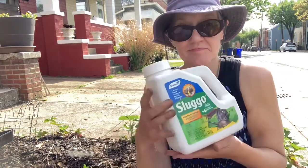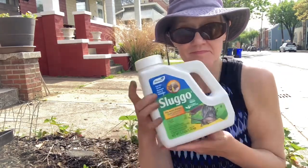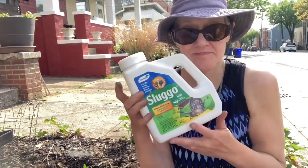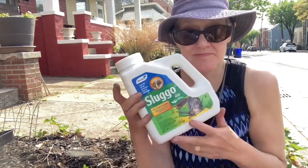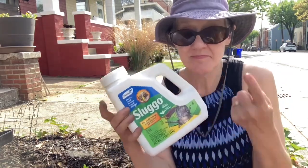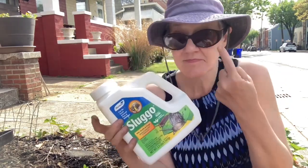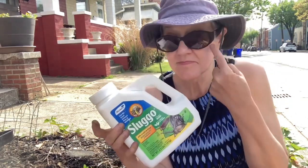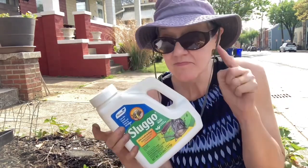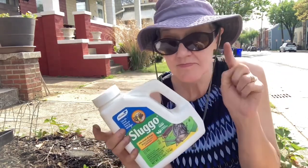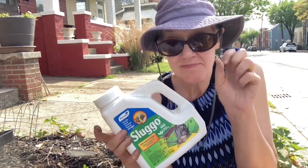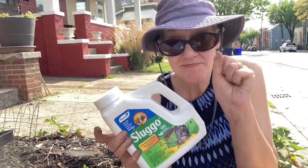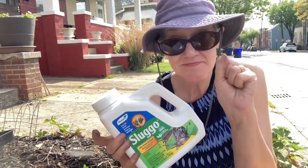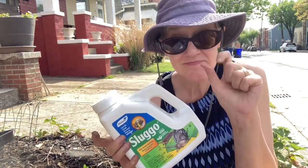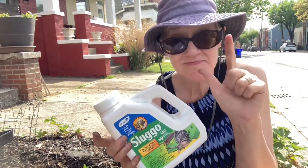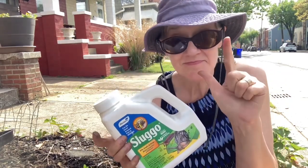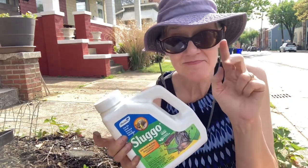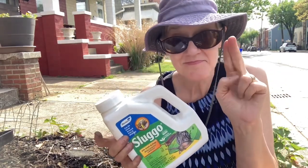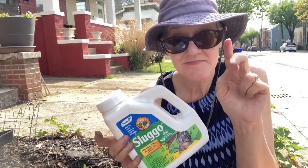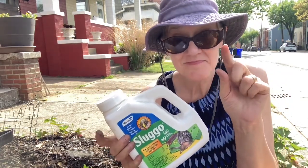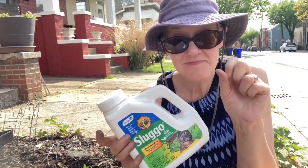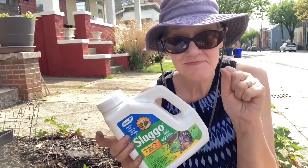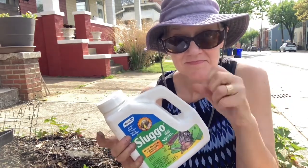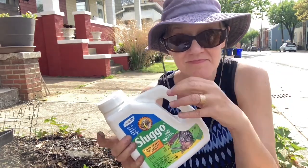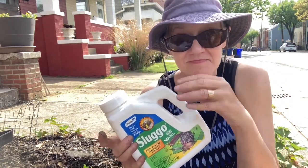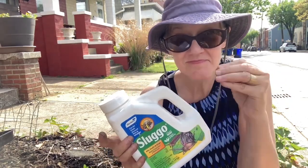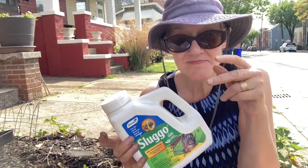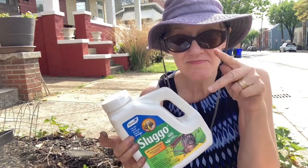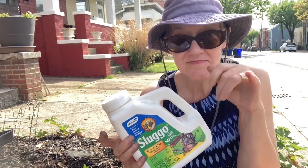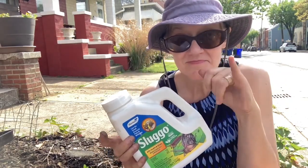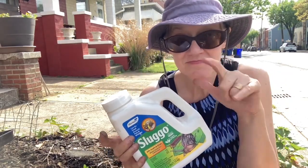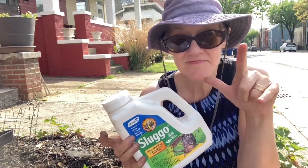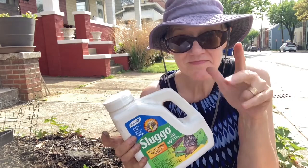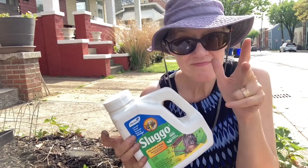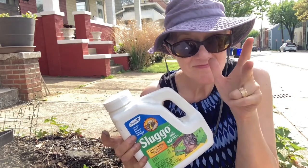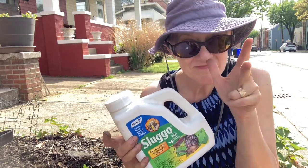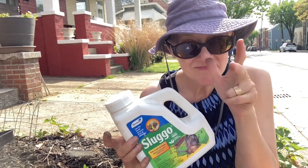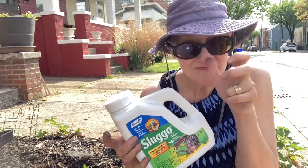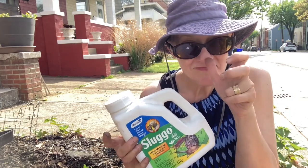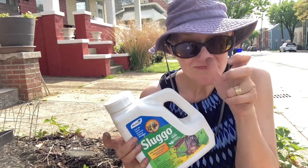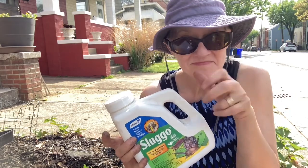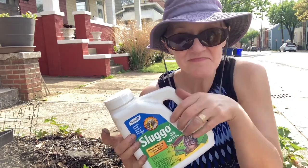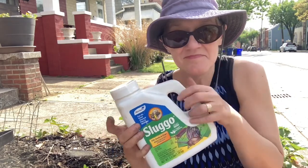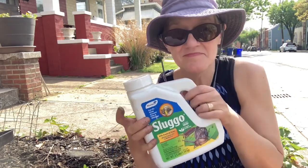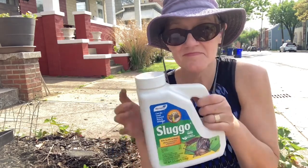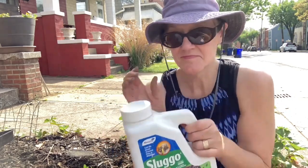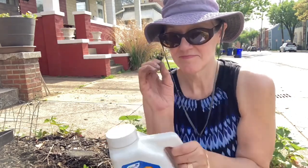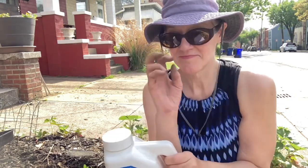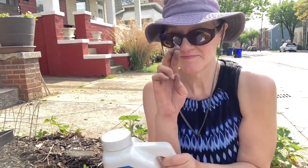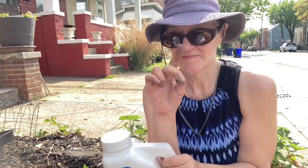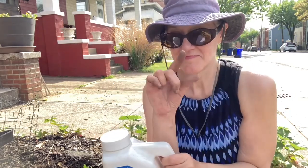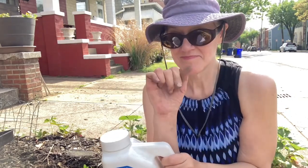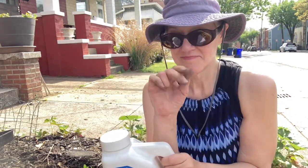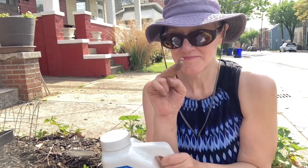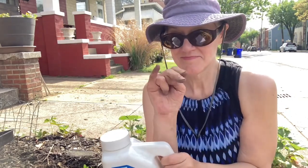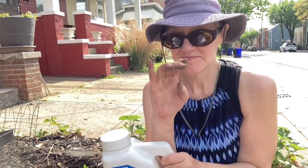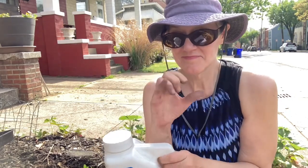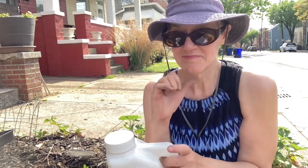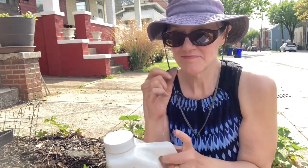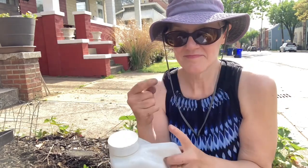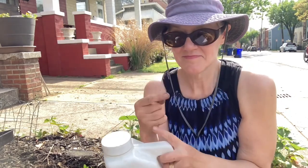And I'm going to use this Sluggo to protect from slugs and pill bugs. It is organic